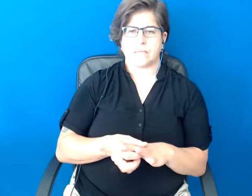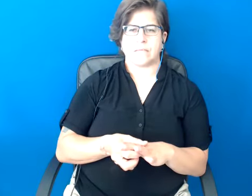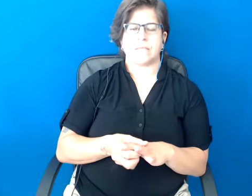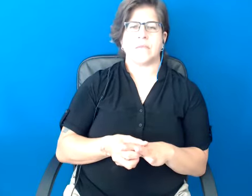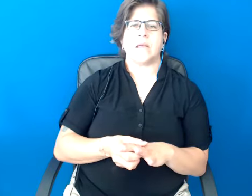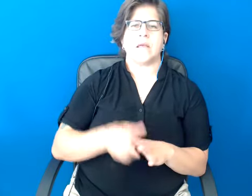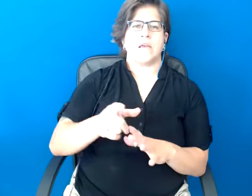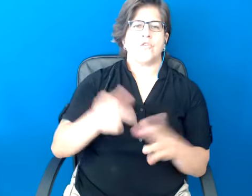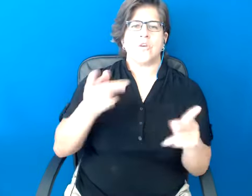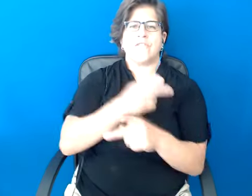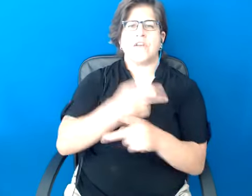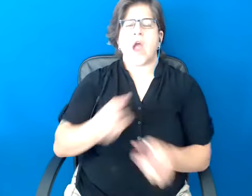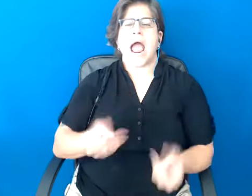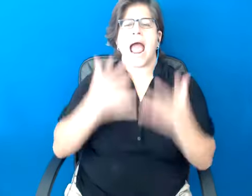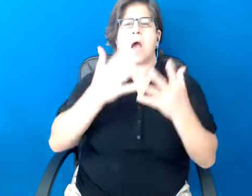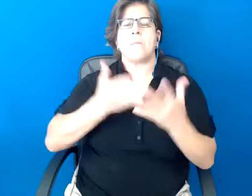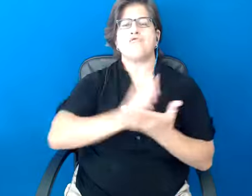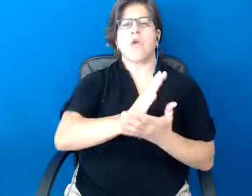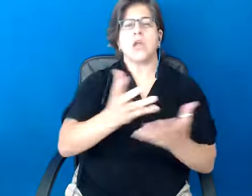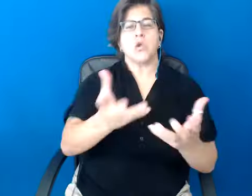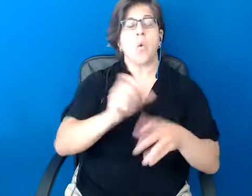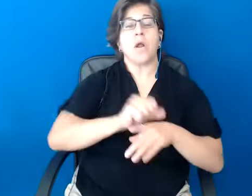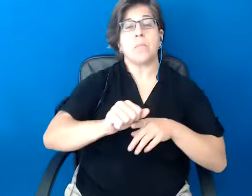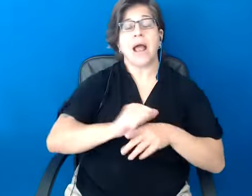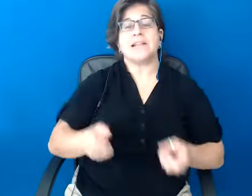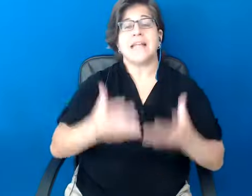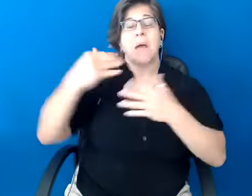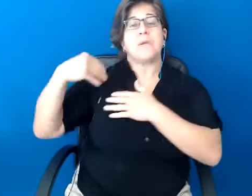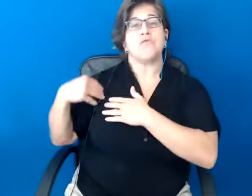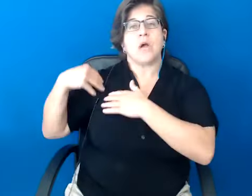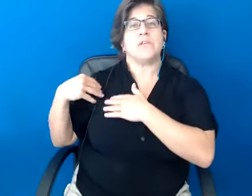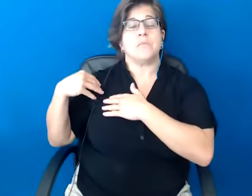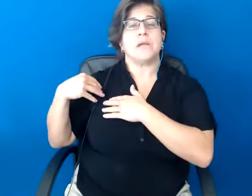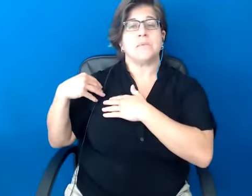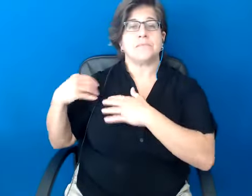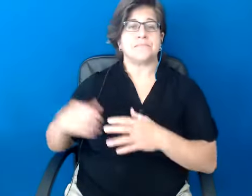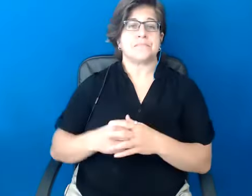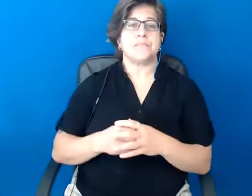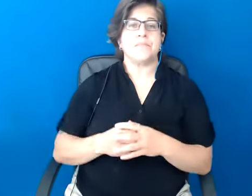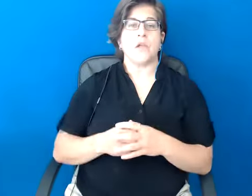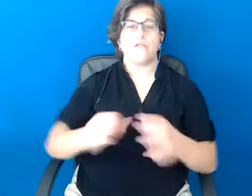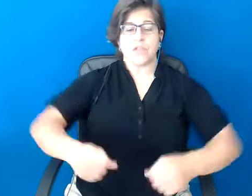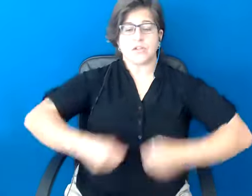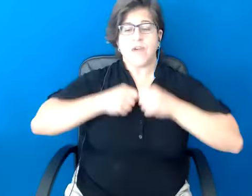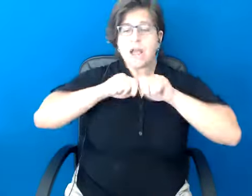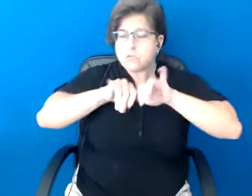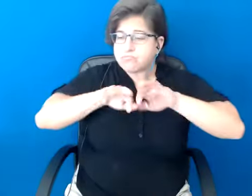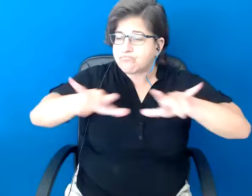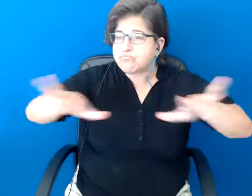servant who's politically active, I think you have to decide how much right you want to practice and how